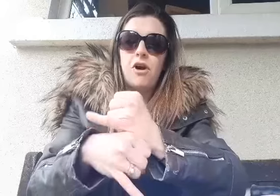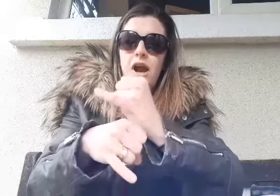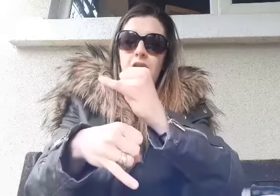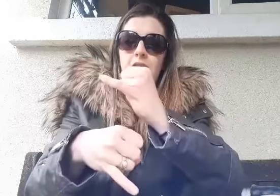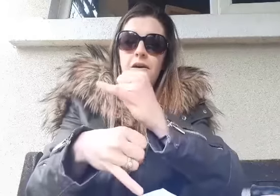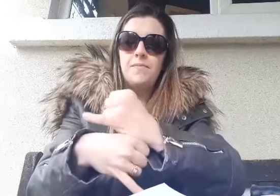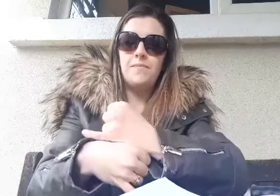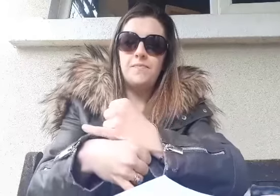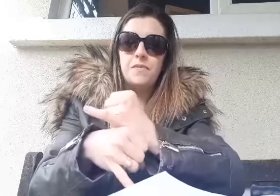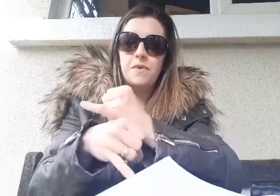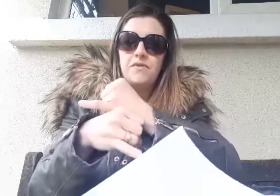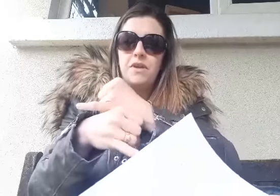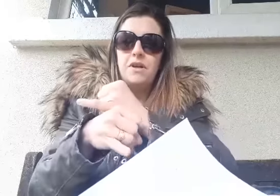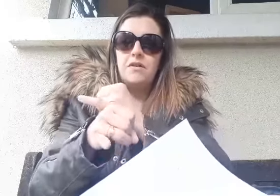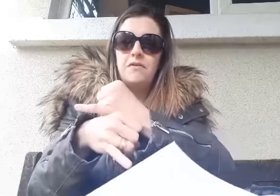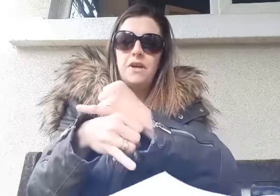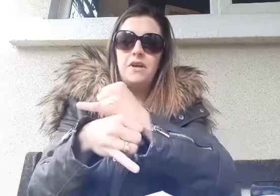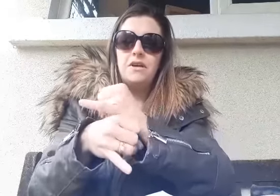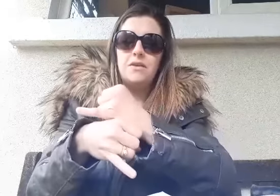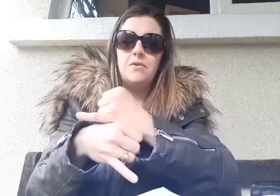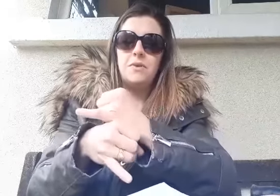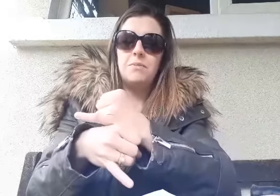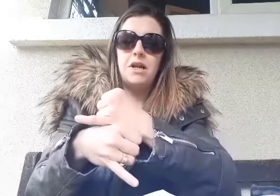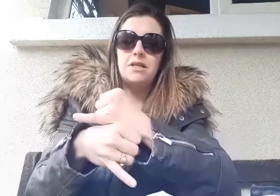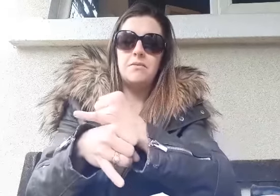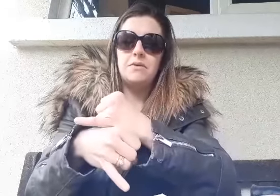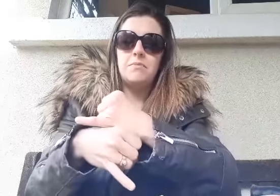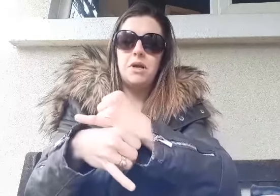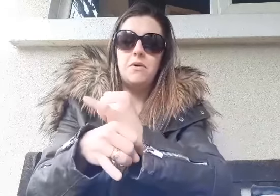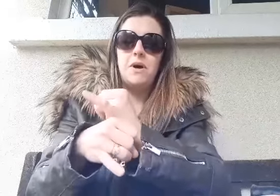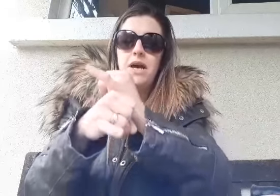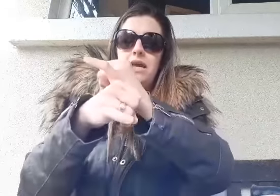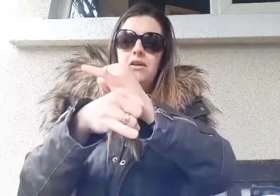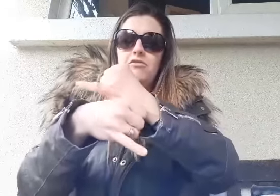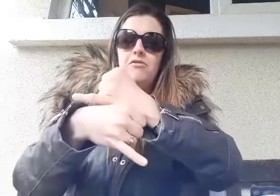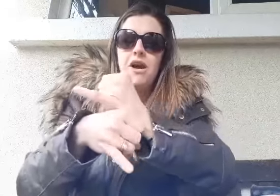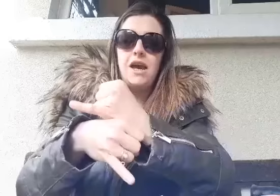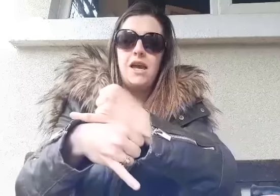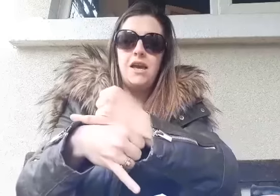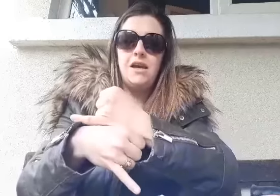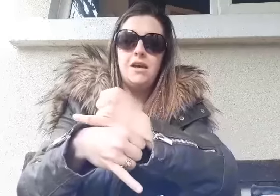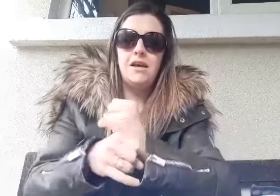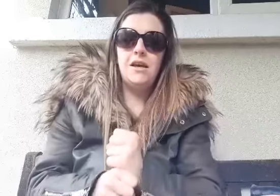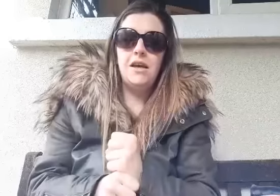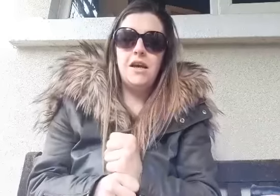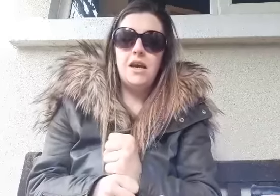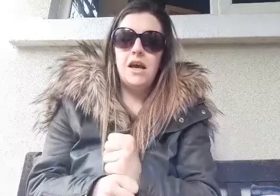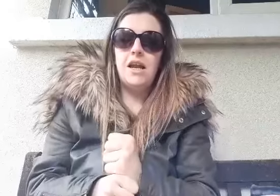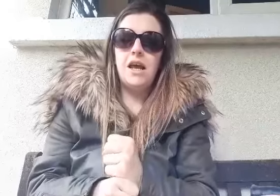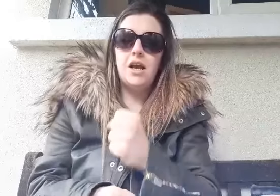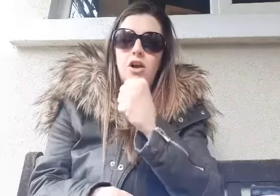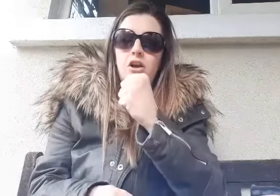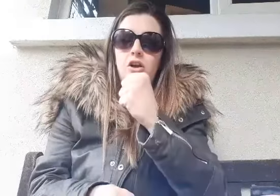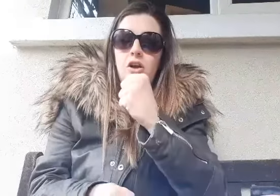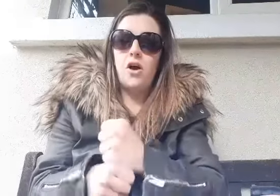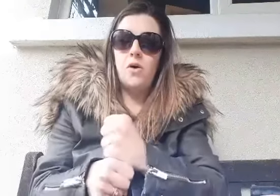grey with your little fingers. Oh, there's my list about to blow away. Grey and then